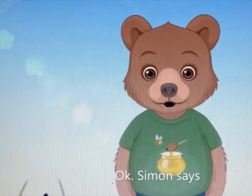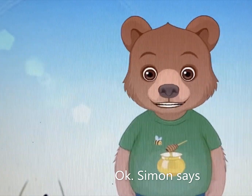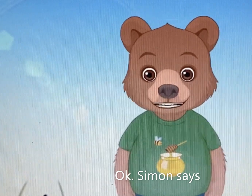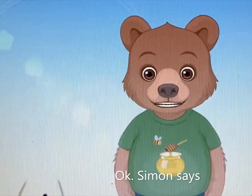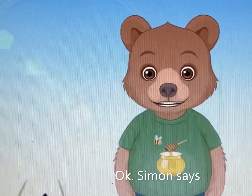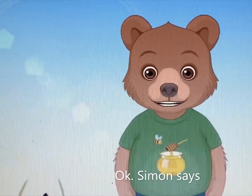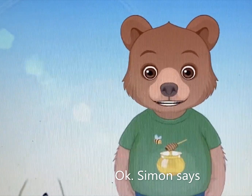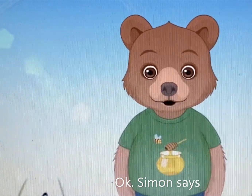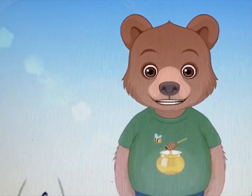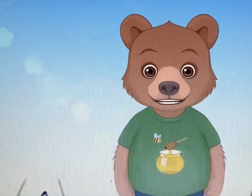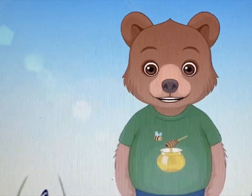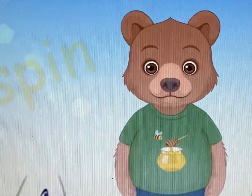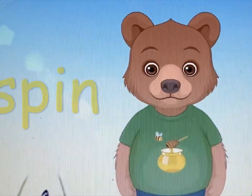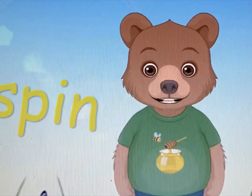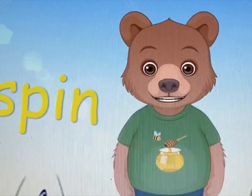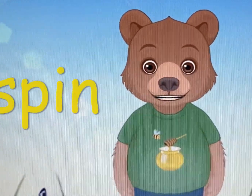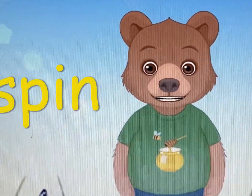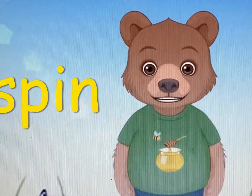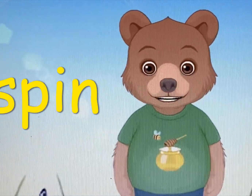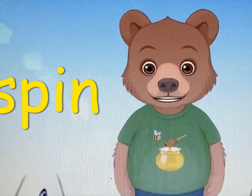says, spin.